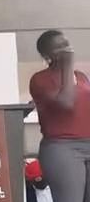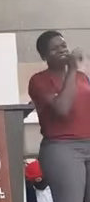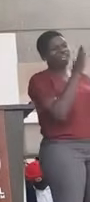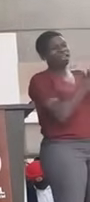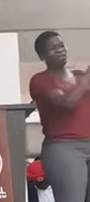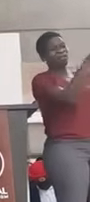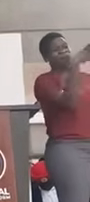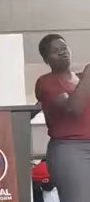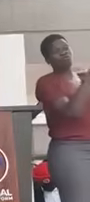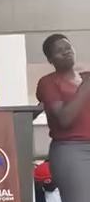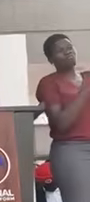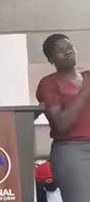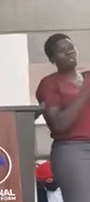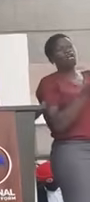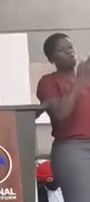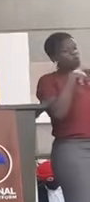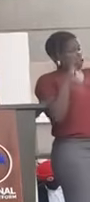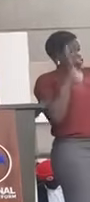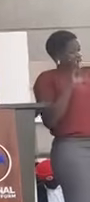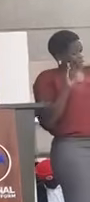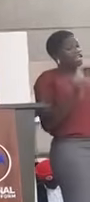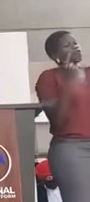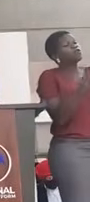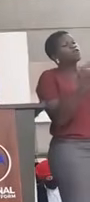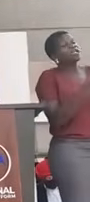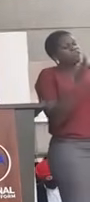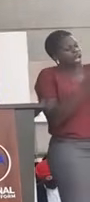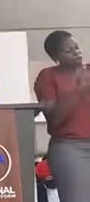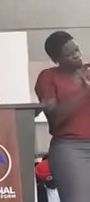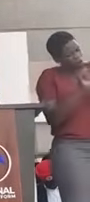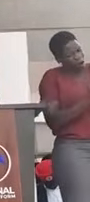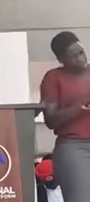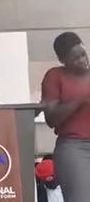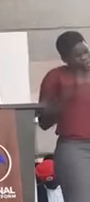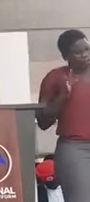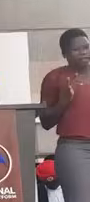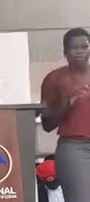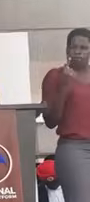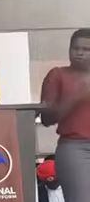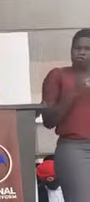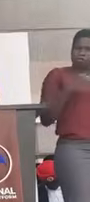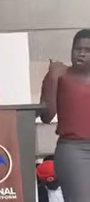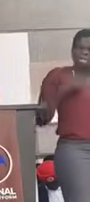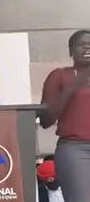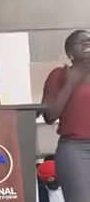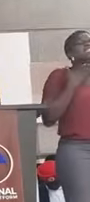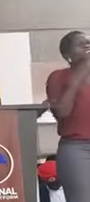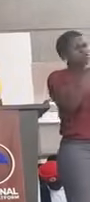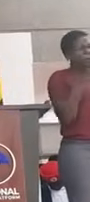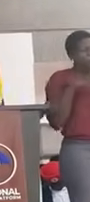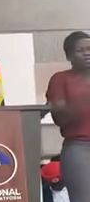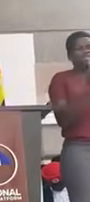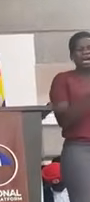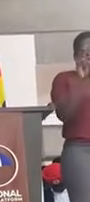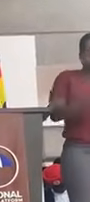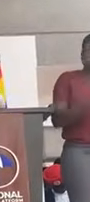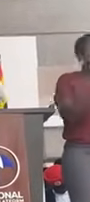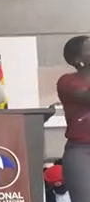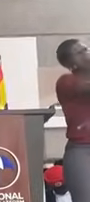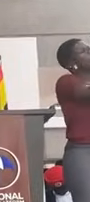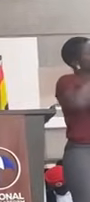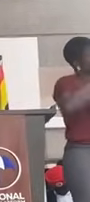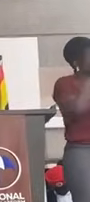cohorts that we shall be in Uganda, we shall do what we shall do as Ugandans, we don't need his permission and approval, we shall